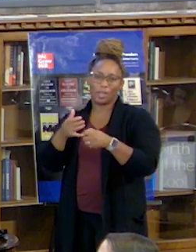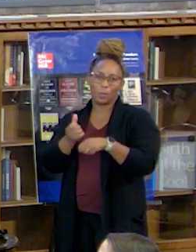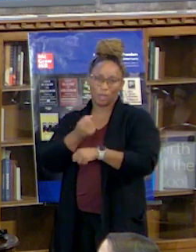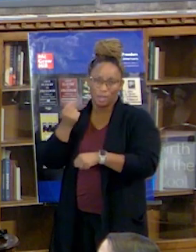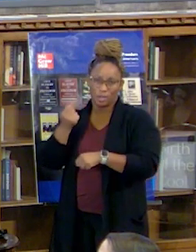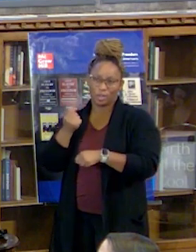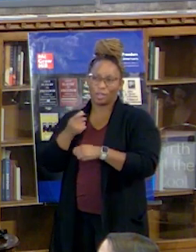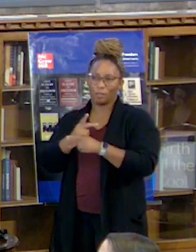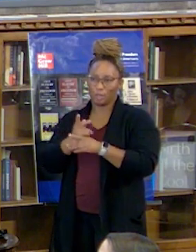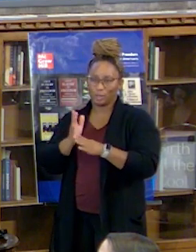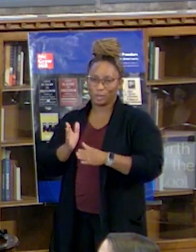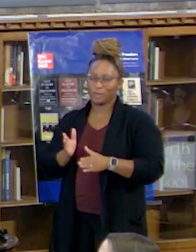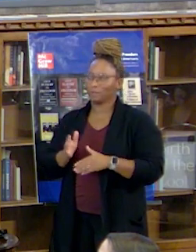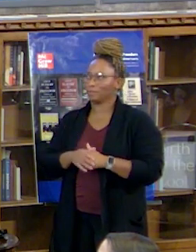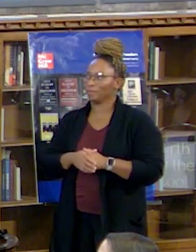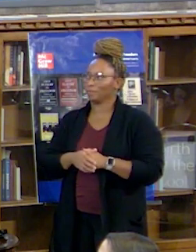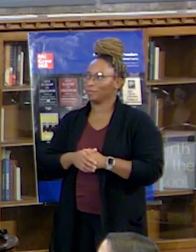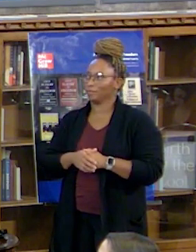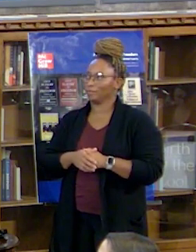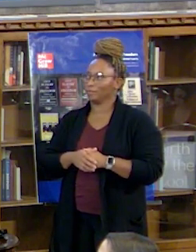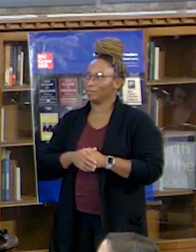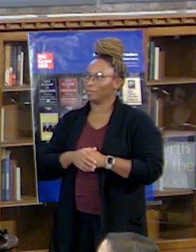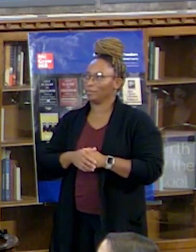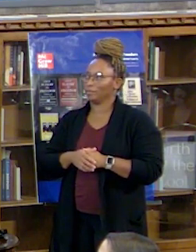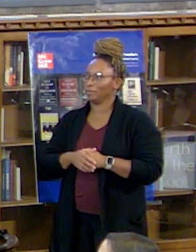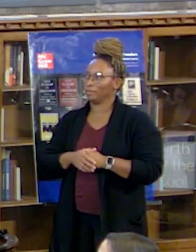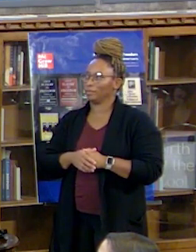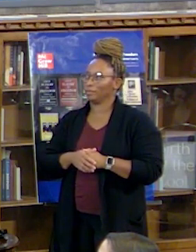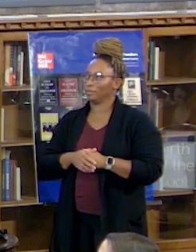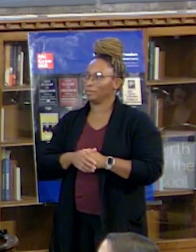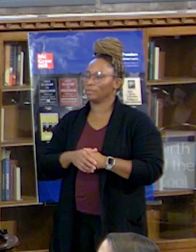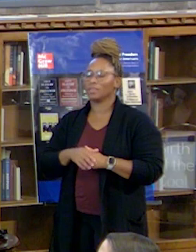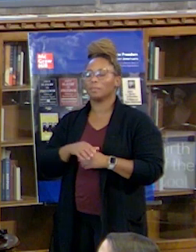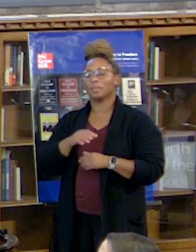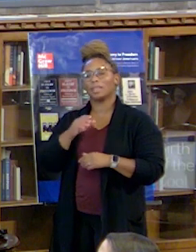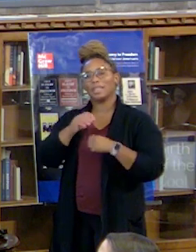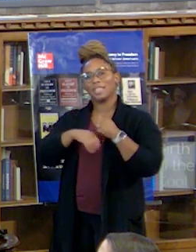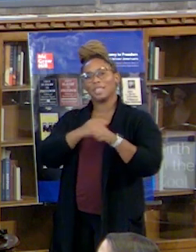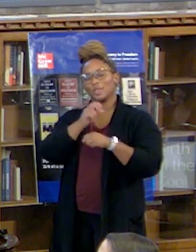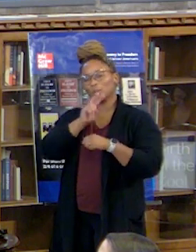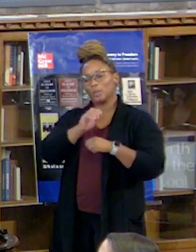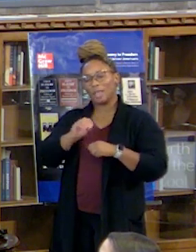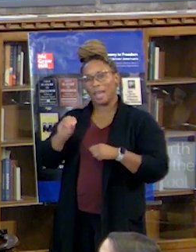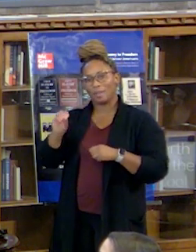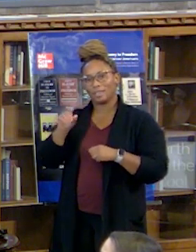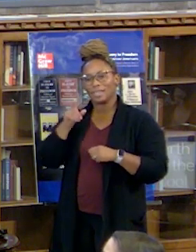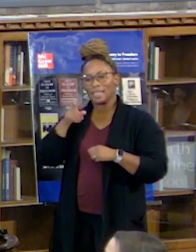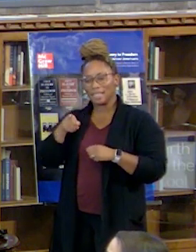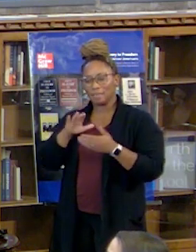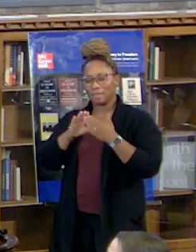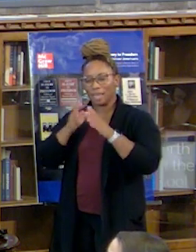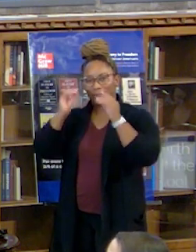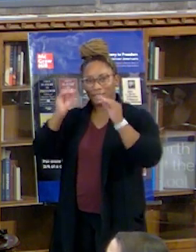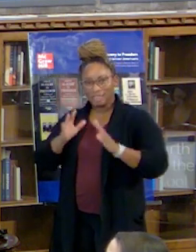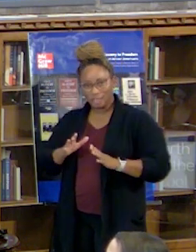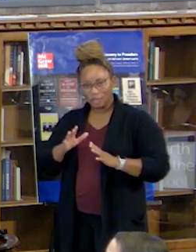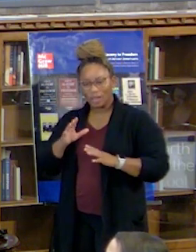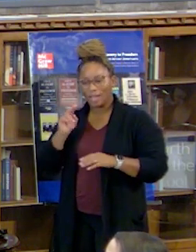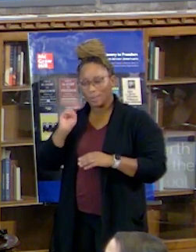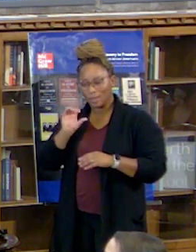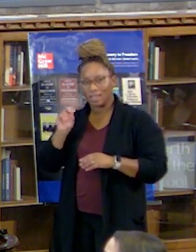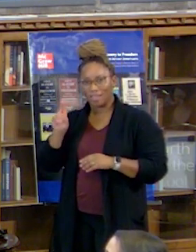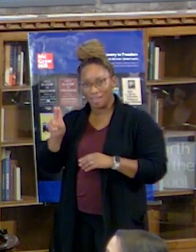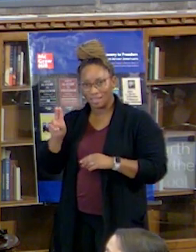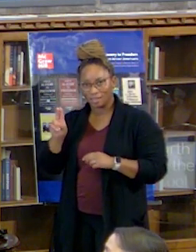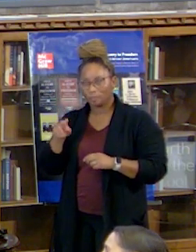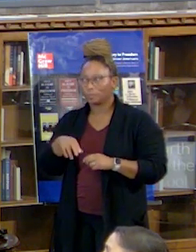producer yeah in the 2000s n Wonder became an instructor at North Carolina